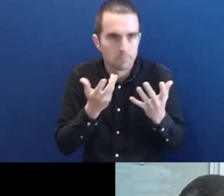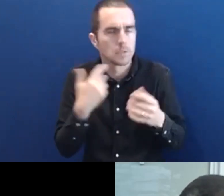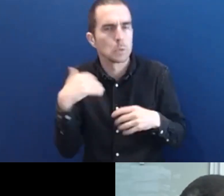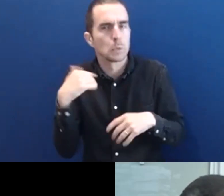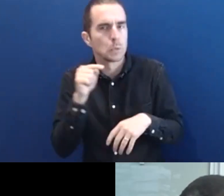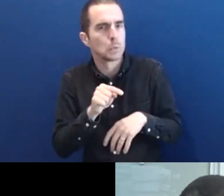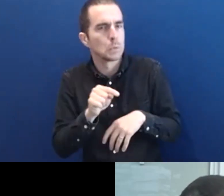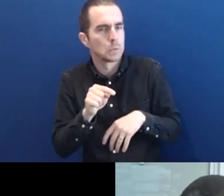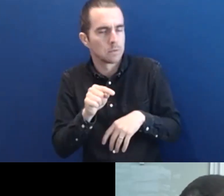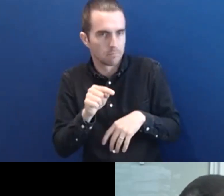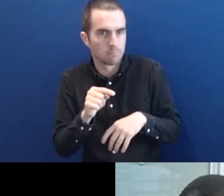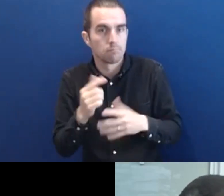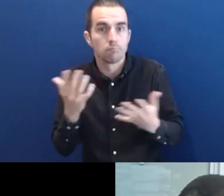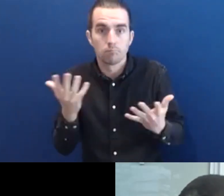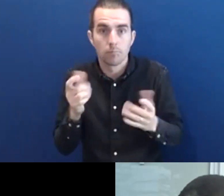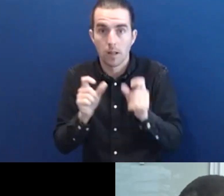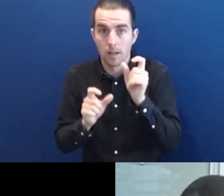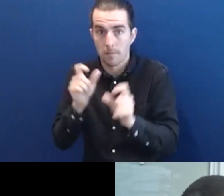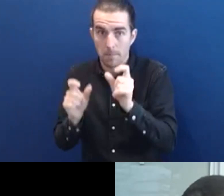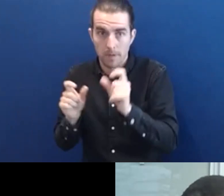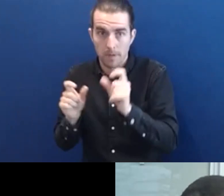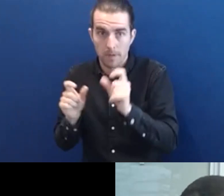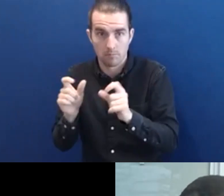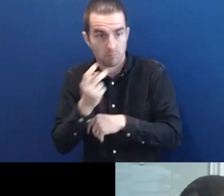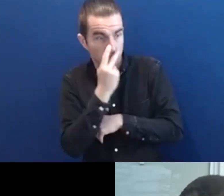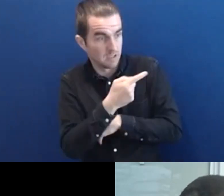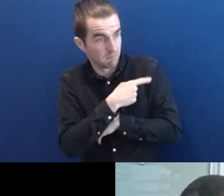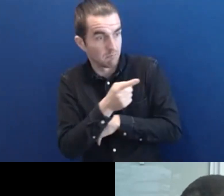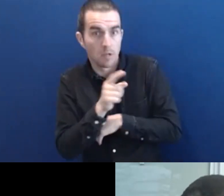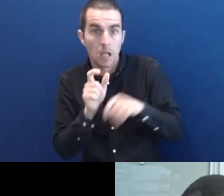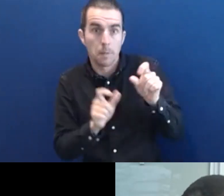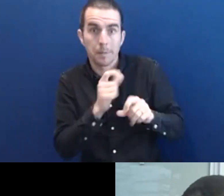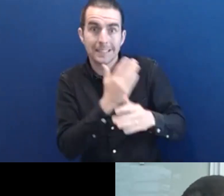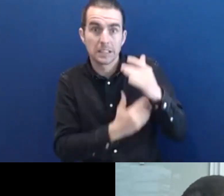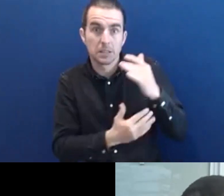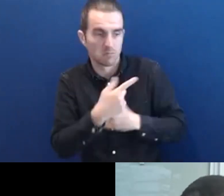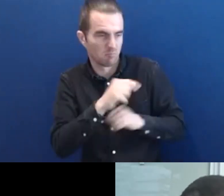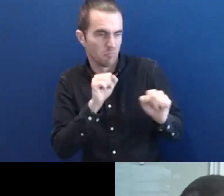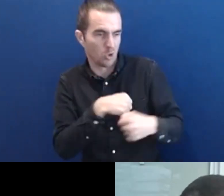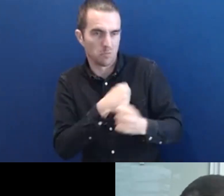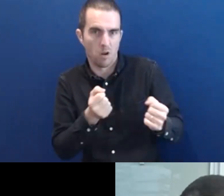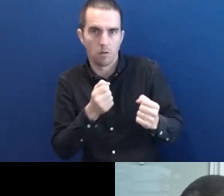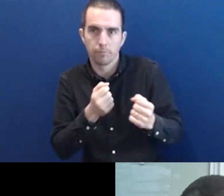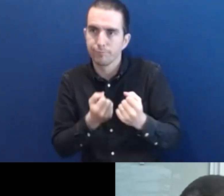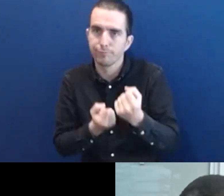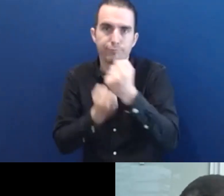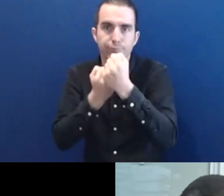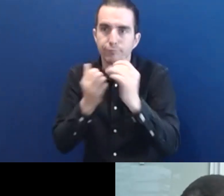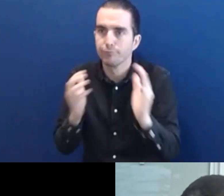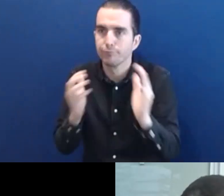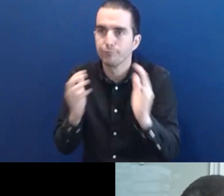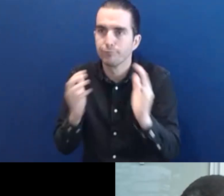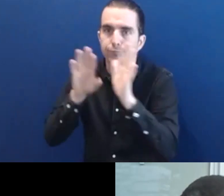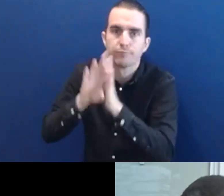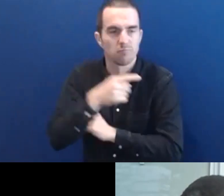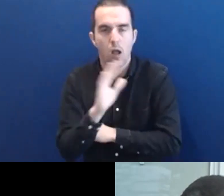also lack of capacity building is one of the challenges, because many